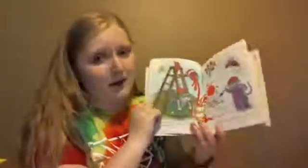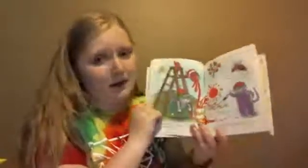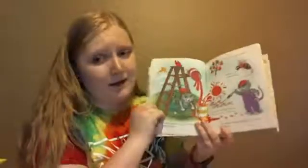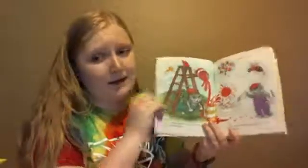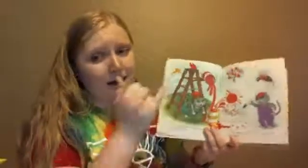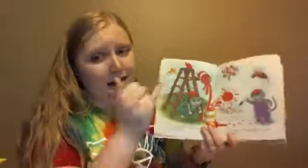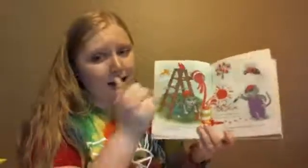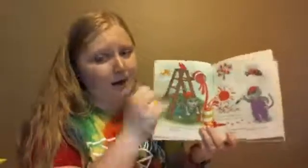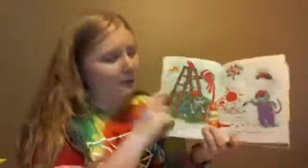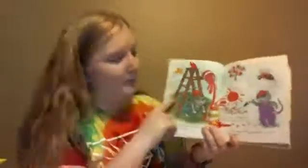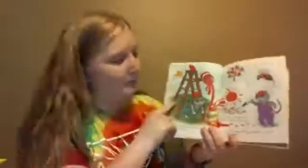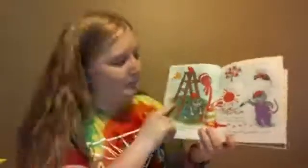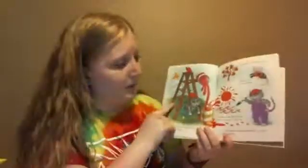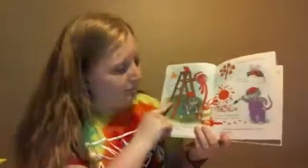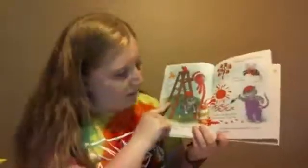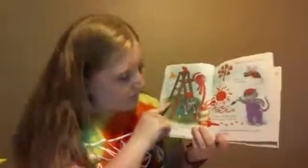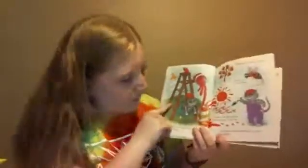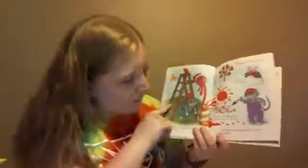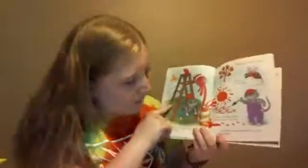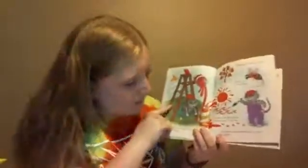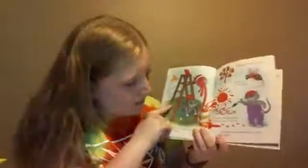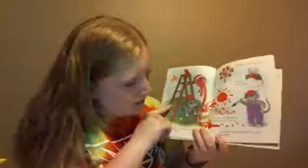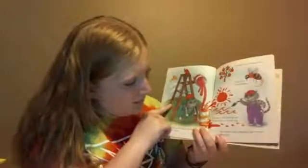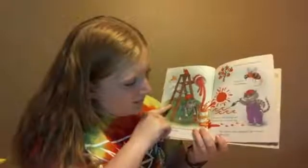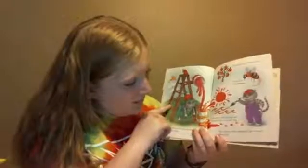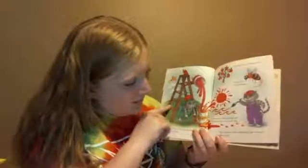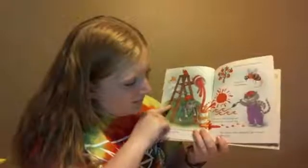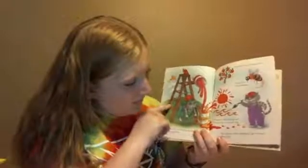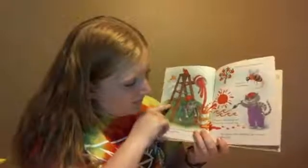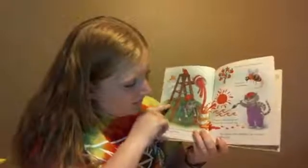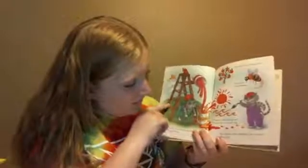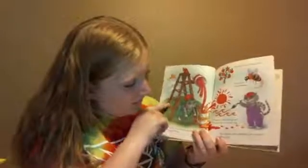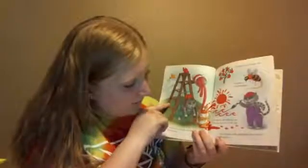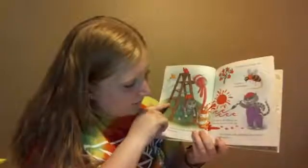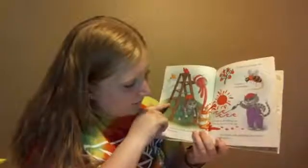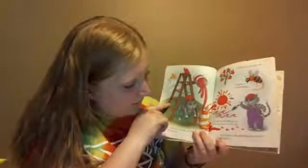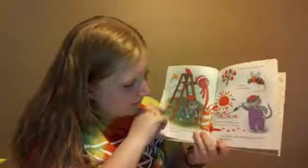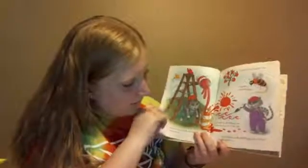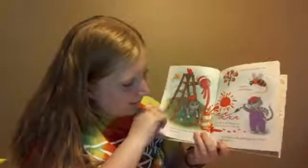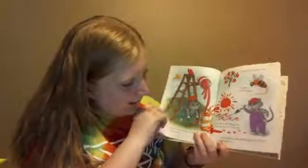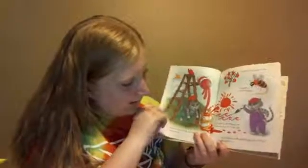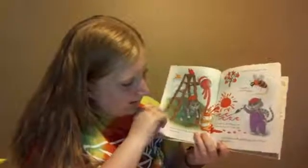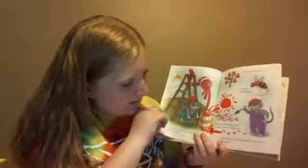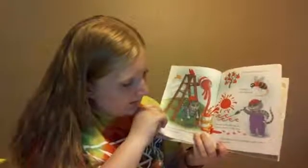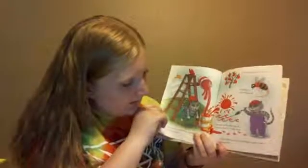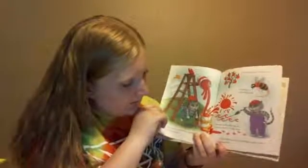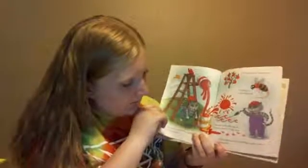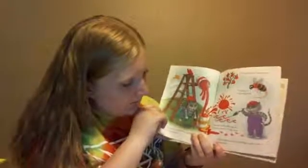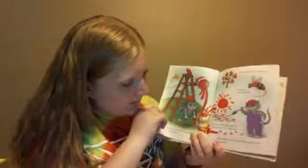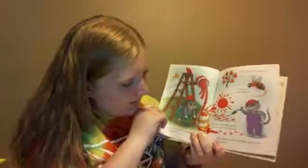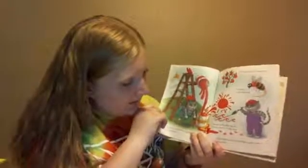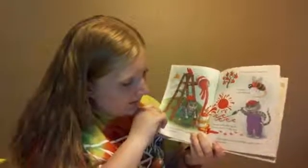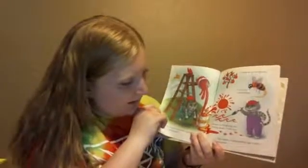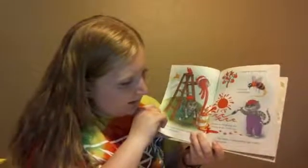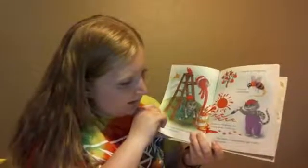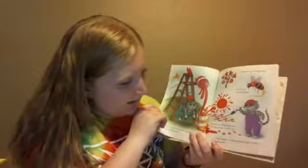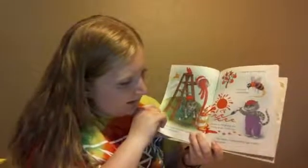think they're yellow. Orange as the setting sun sinking slowly in the sea. The kittens were